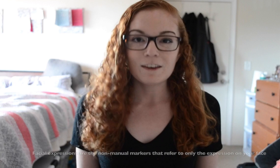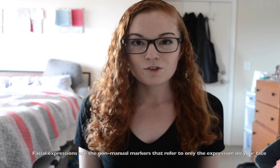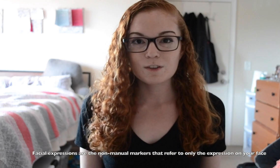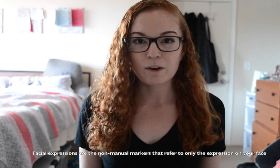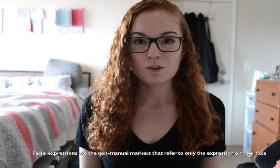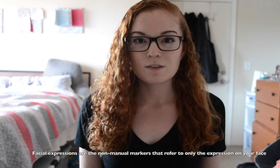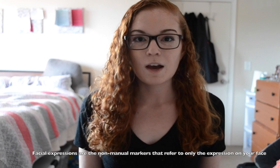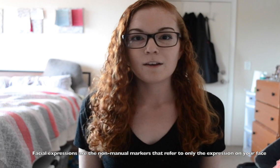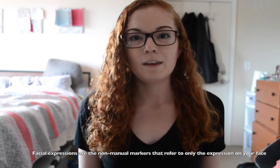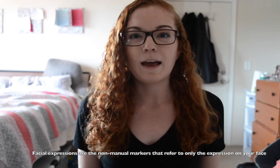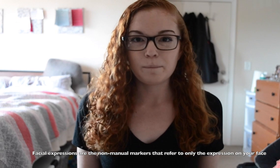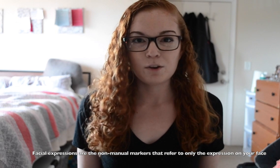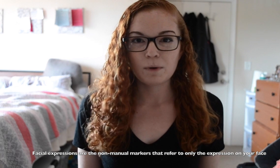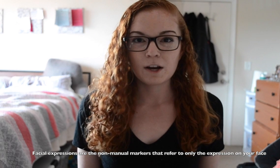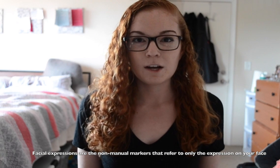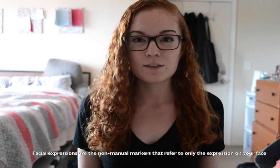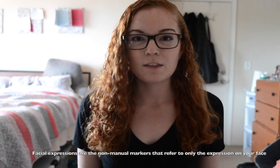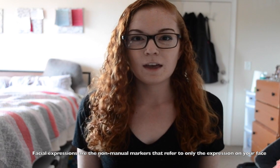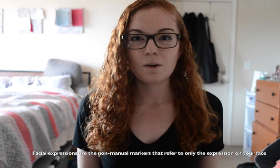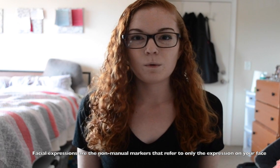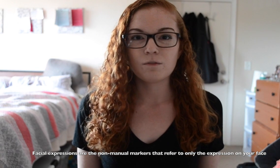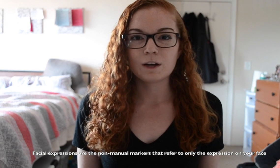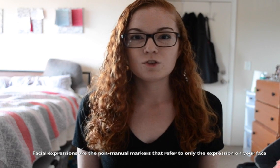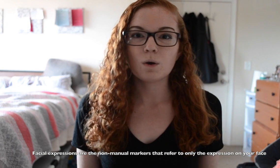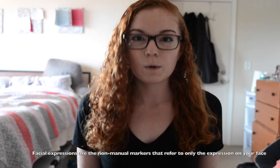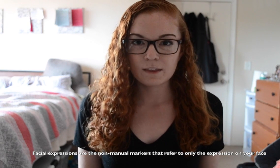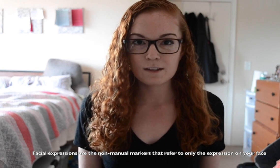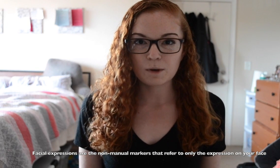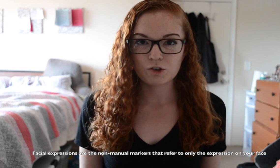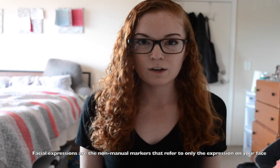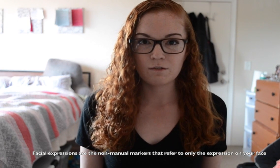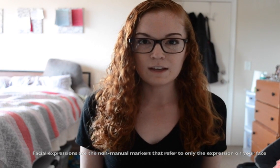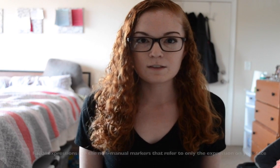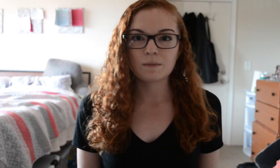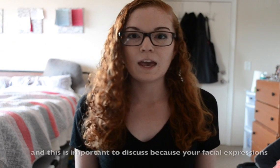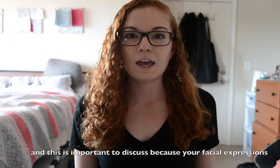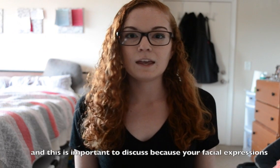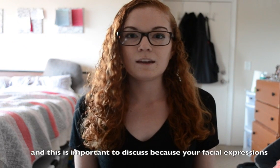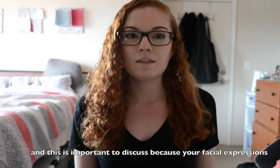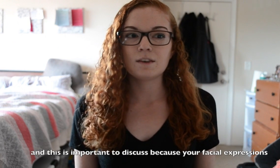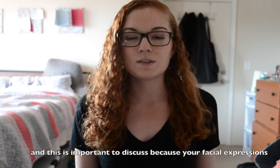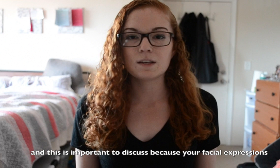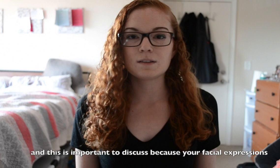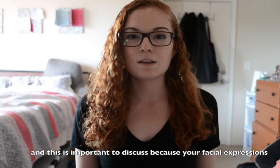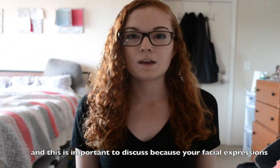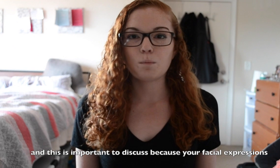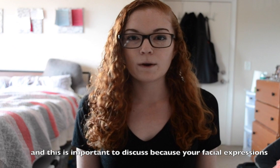Facial expressions are the non-manual markers that refer to only the expression on your face, and this is important